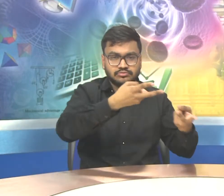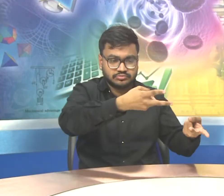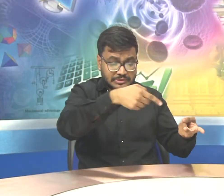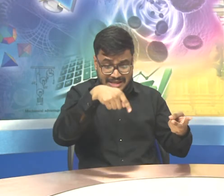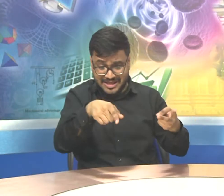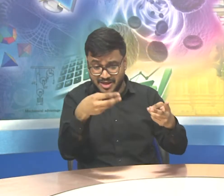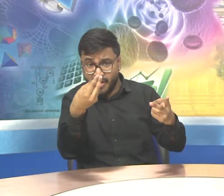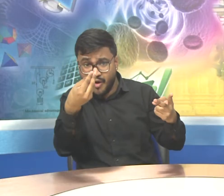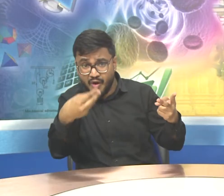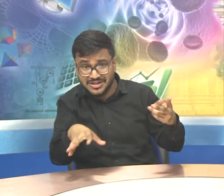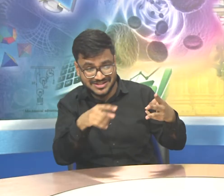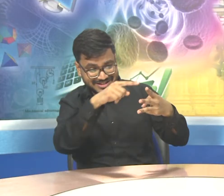candidates.